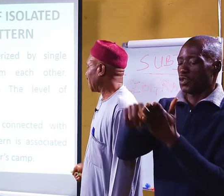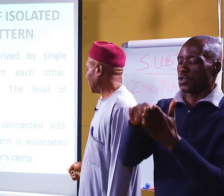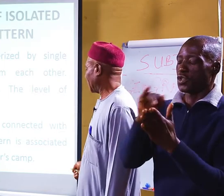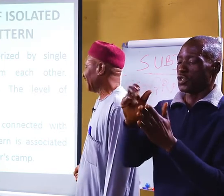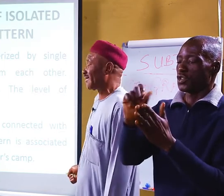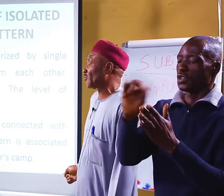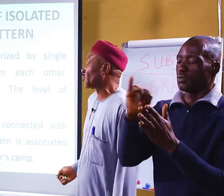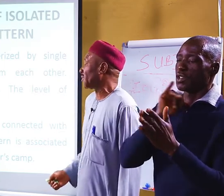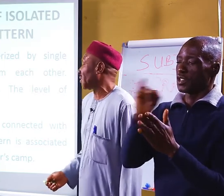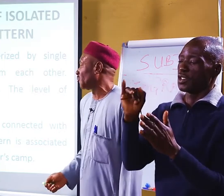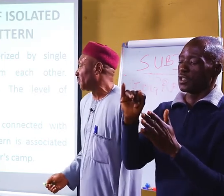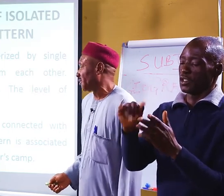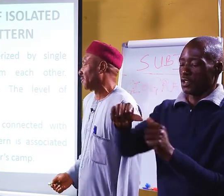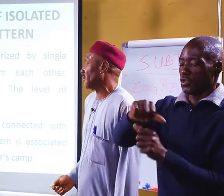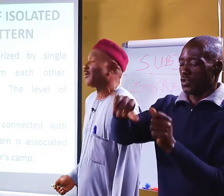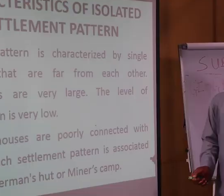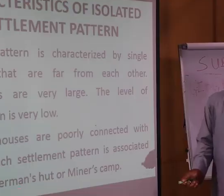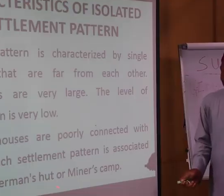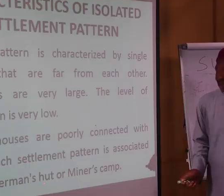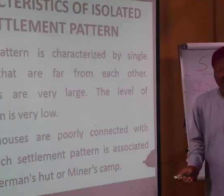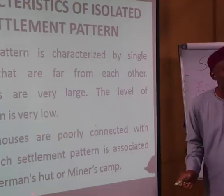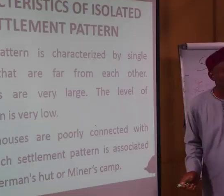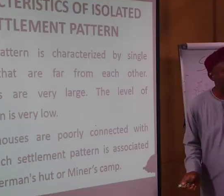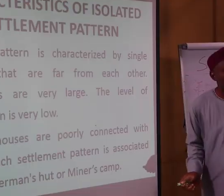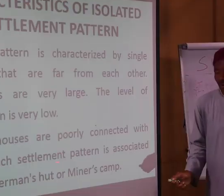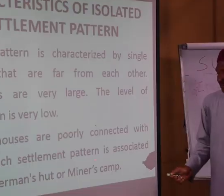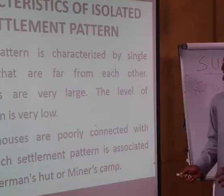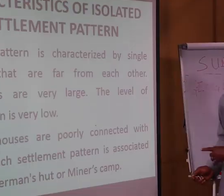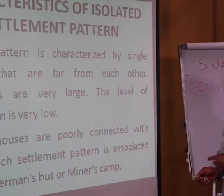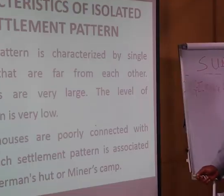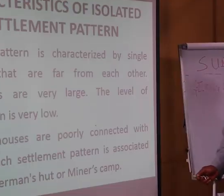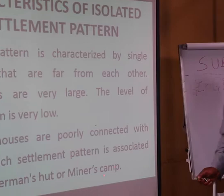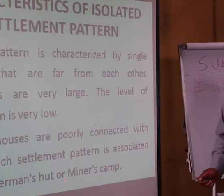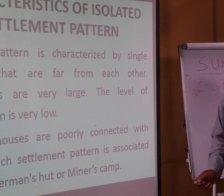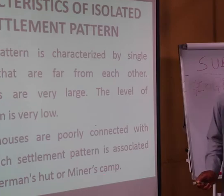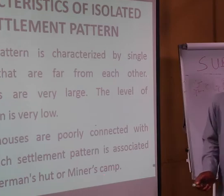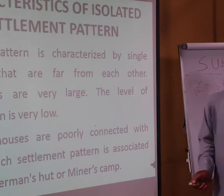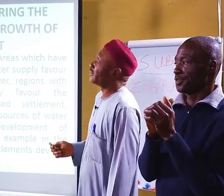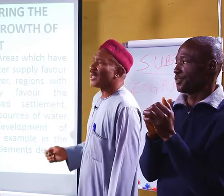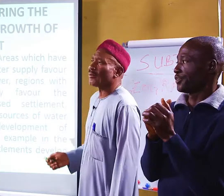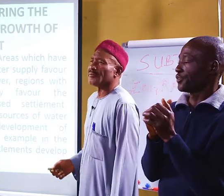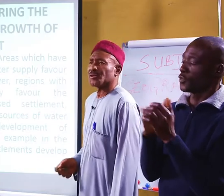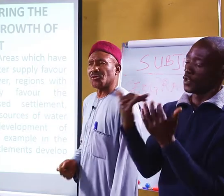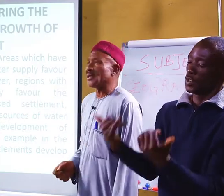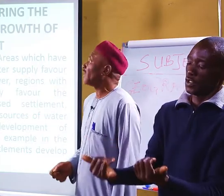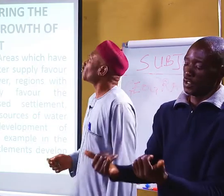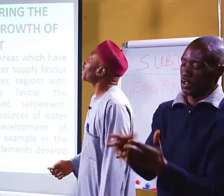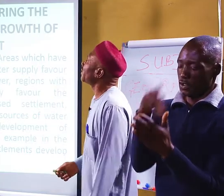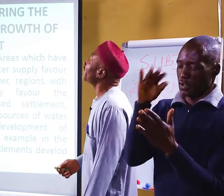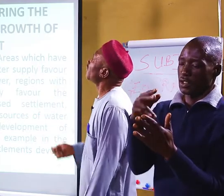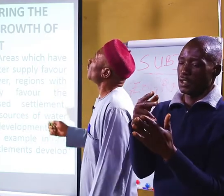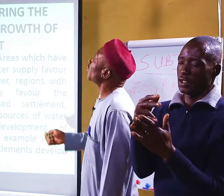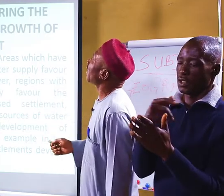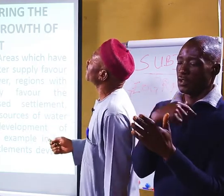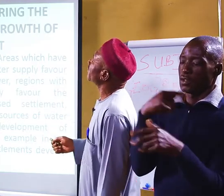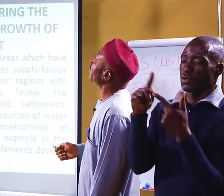settlement pattern is associated with fisherman hut or miner camp. Now, students, let's